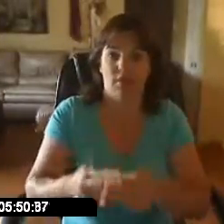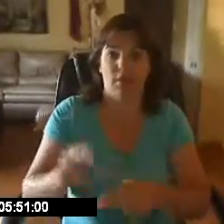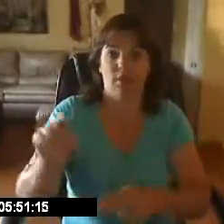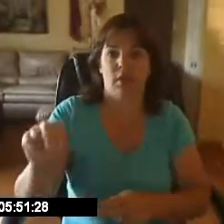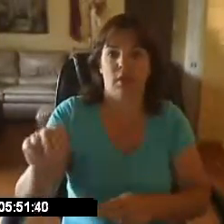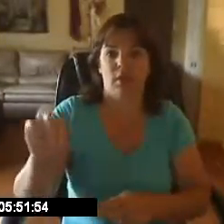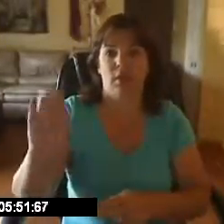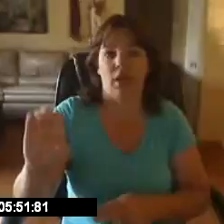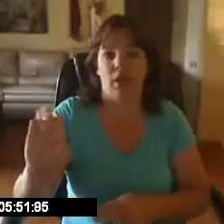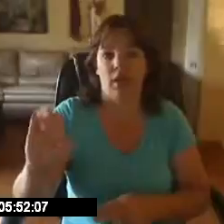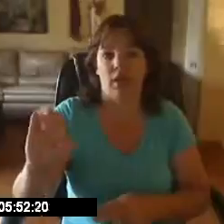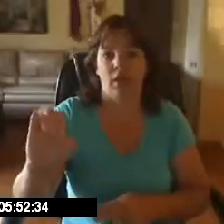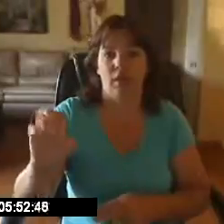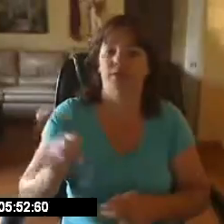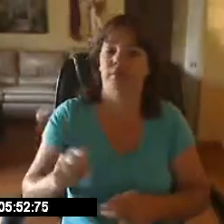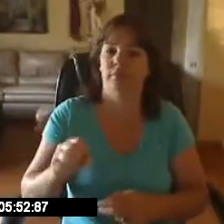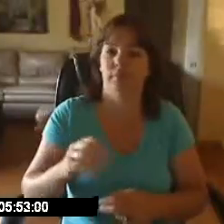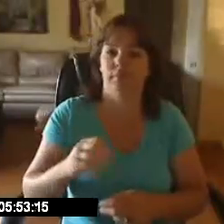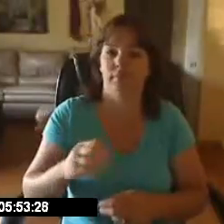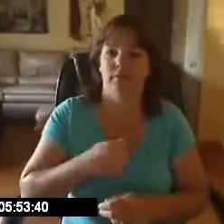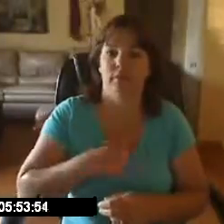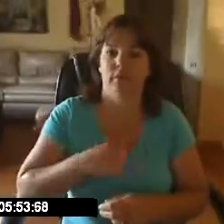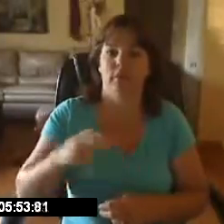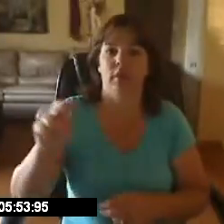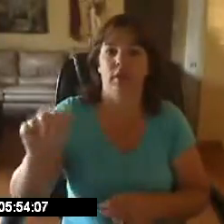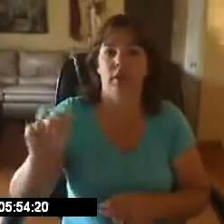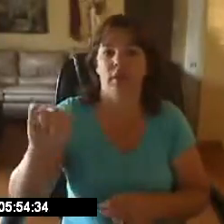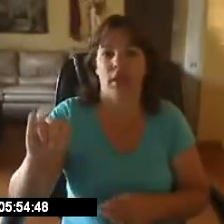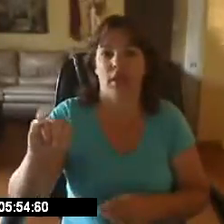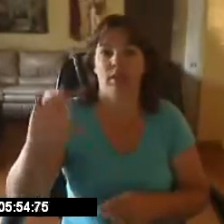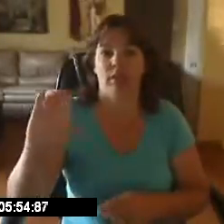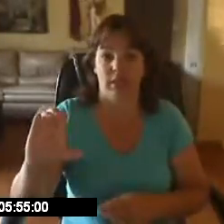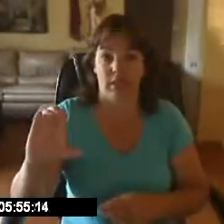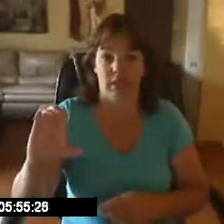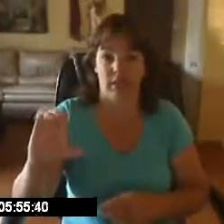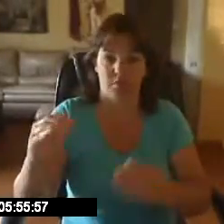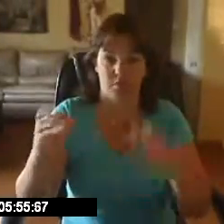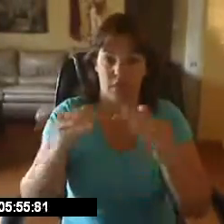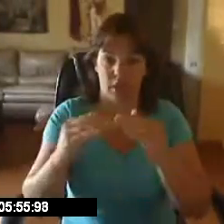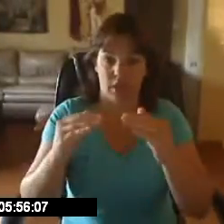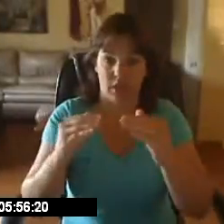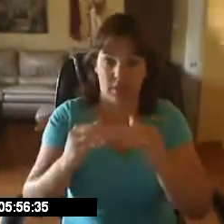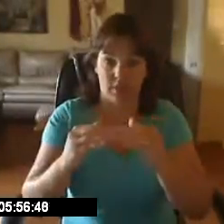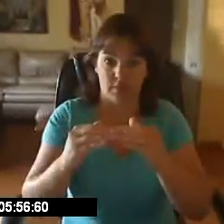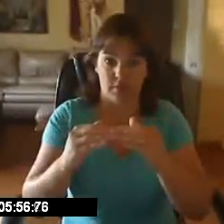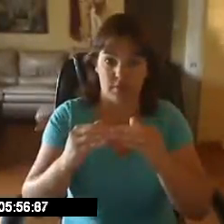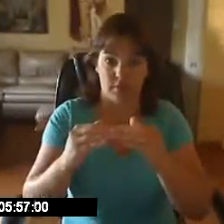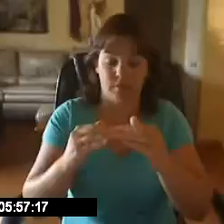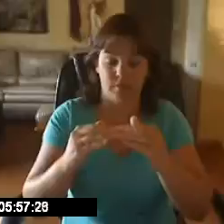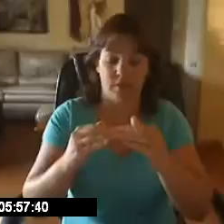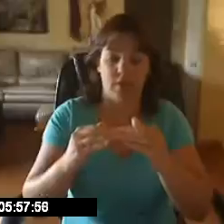Interpreter Certification, if you hold the level of NIC, that means that you have passed the knowledge